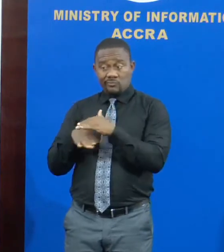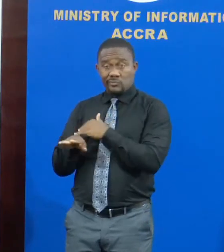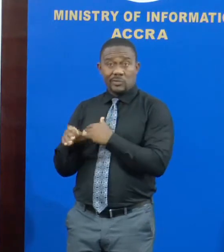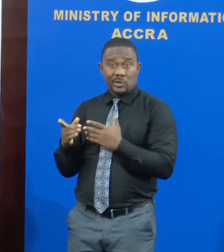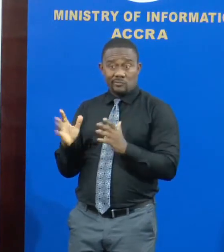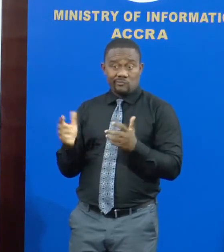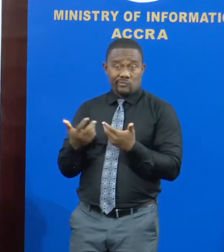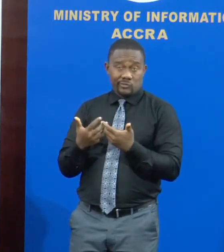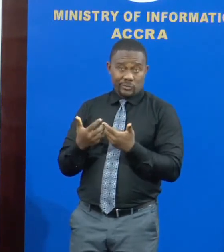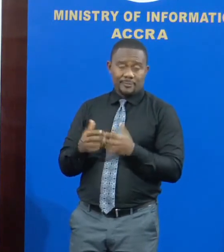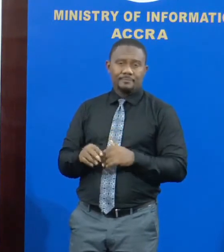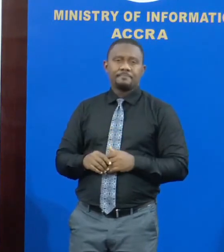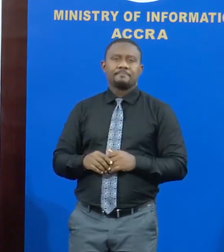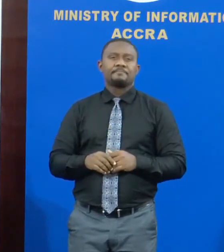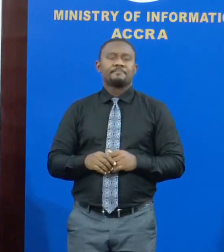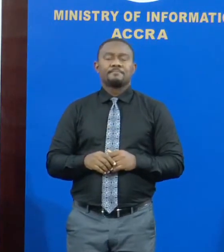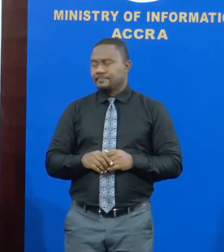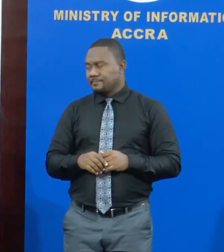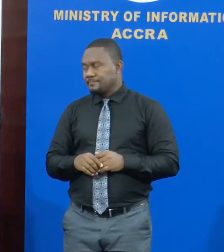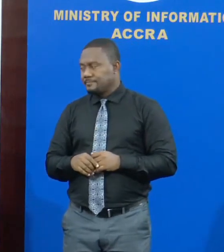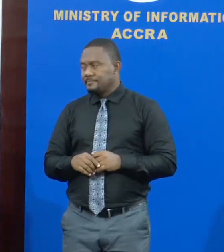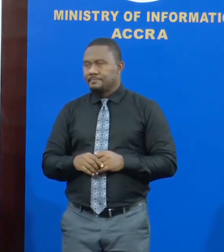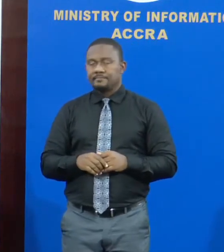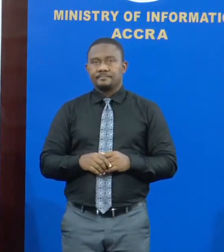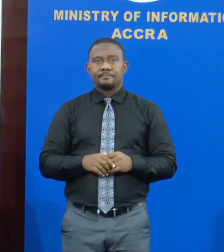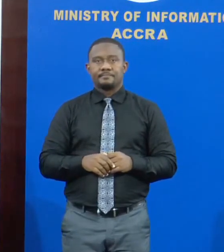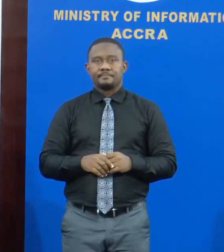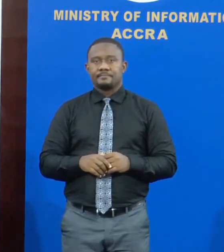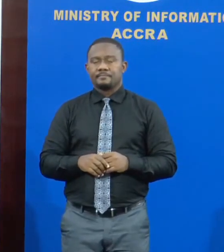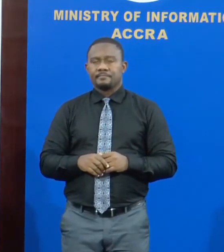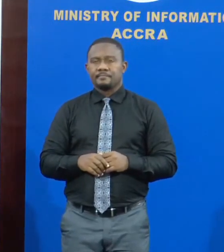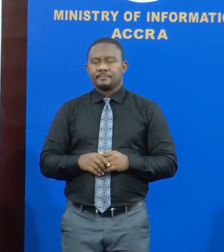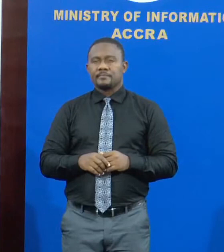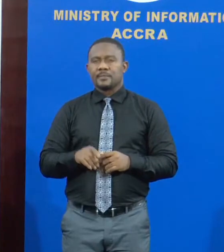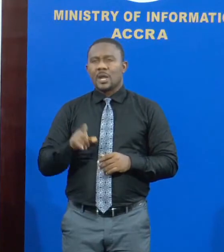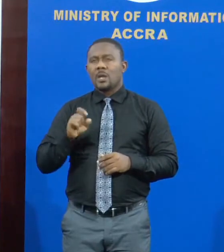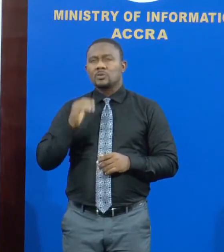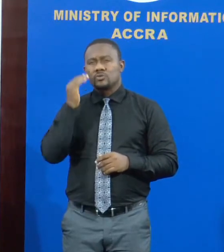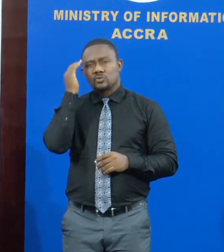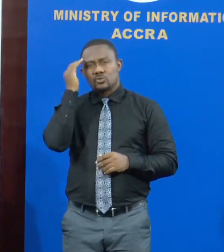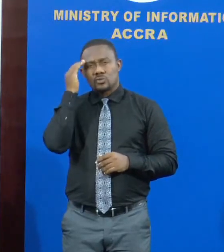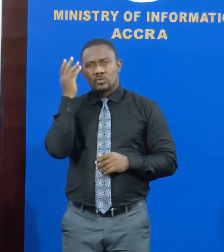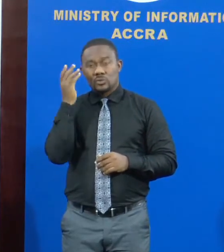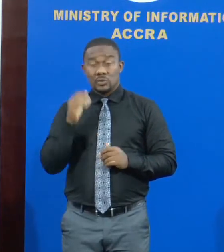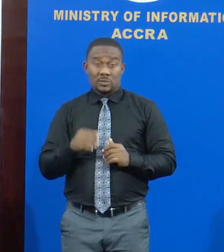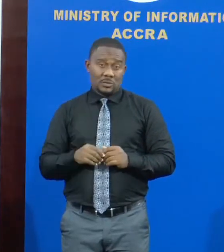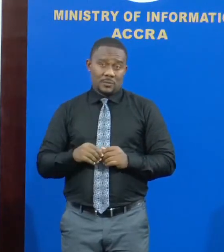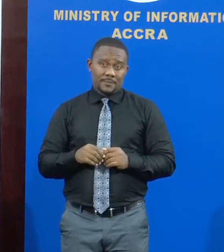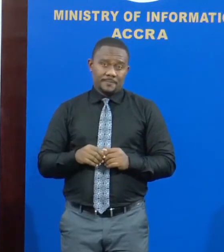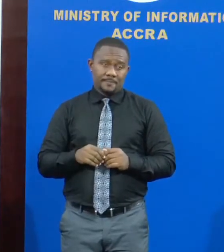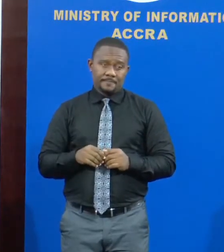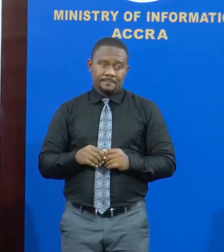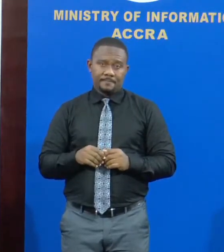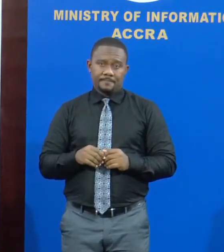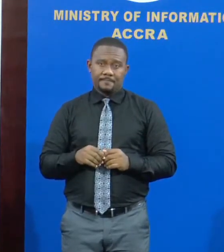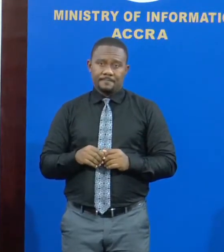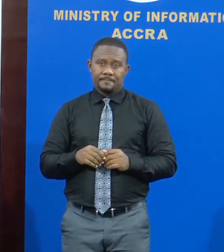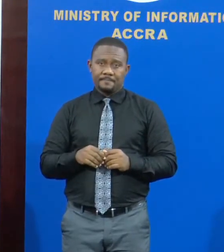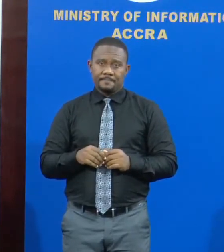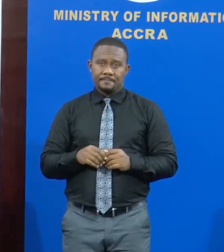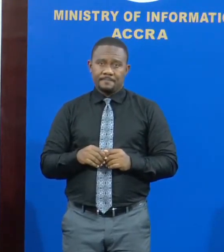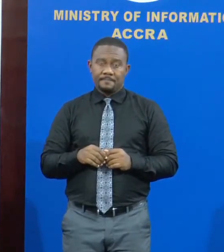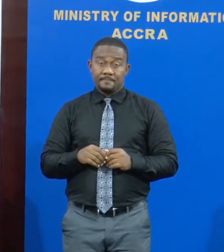Now, one important thing that you need to take note is that because when